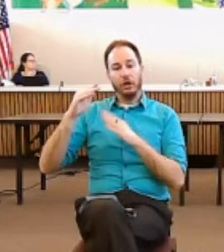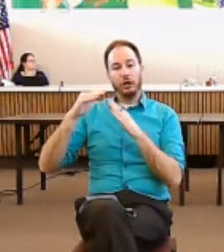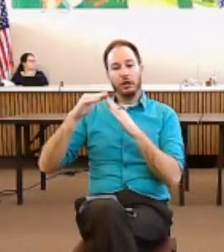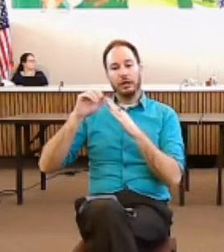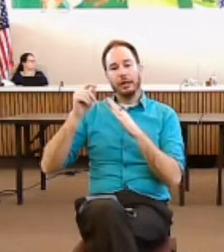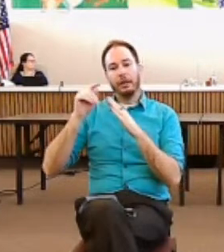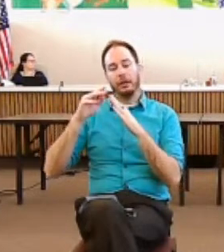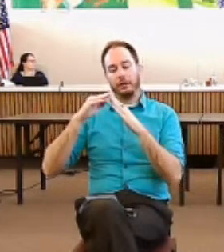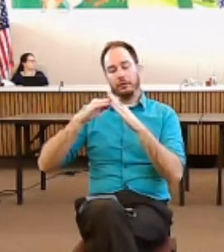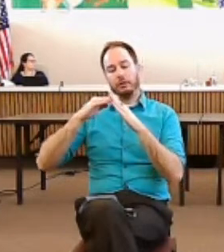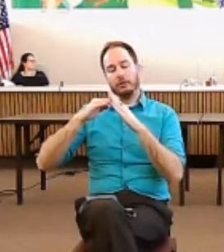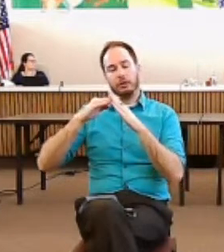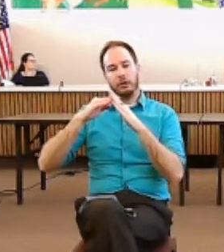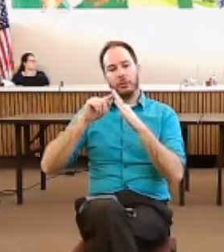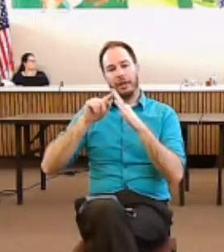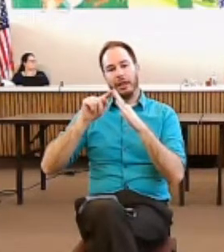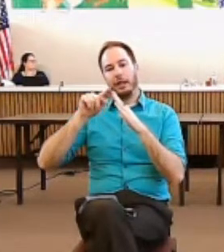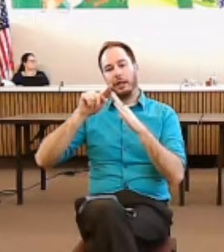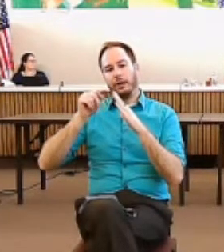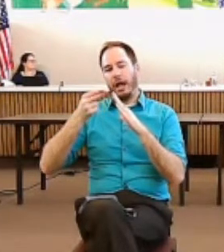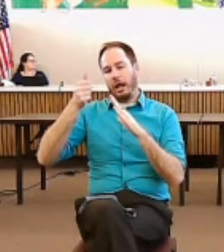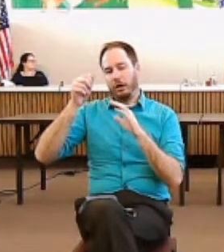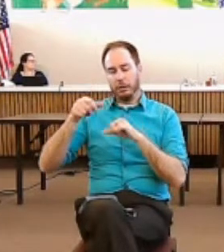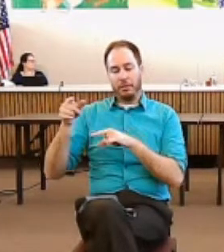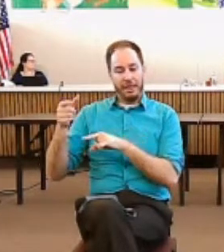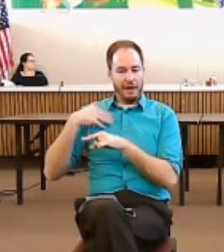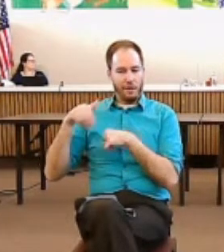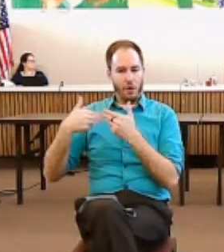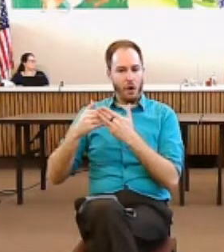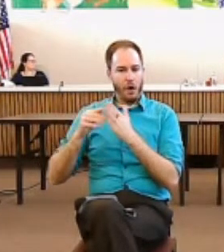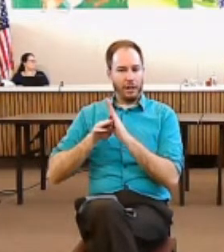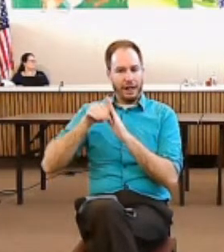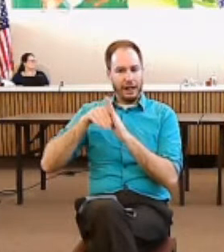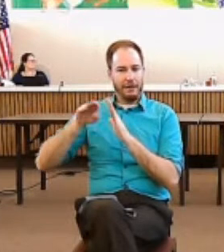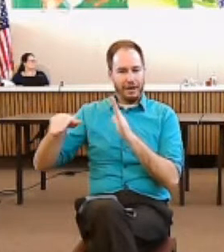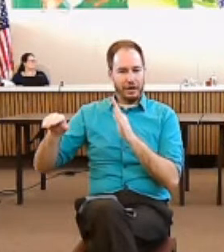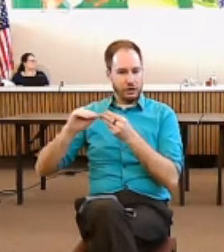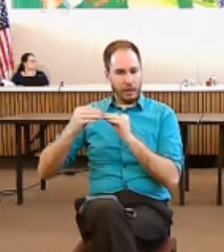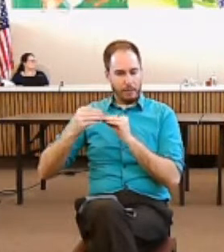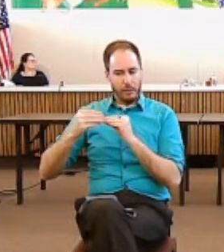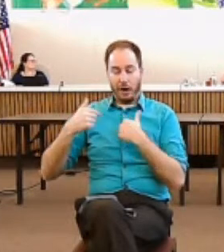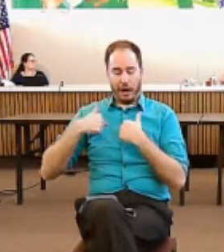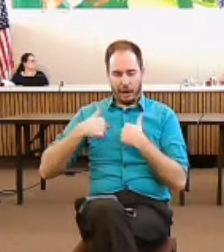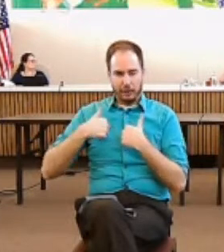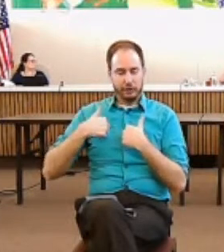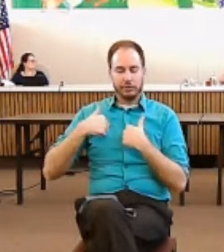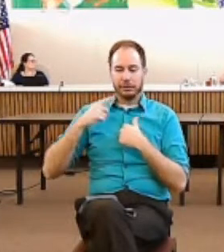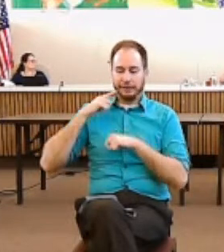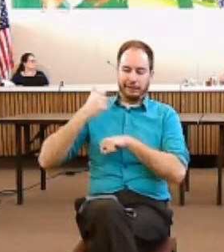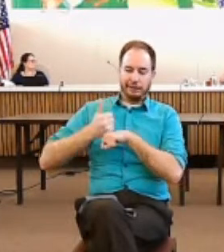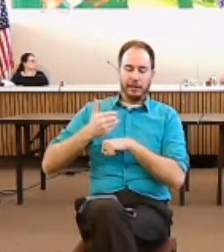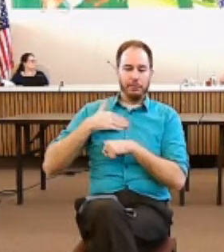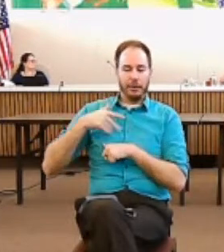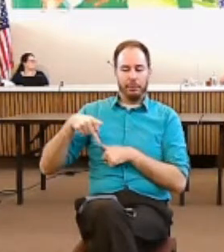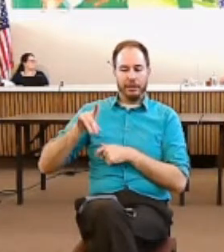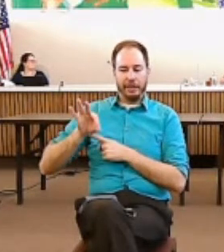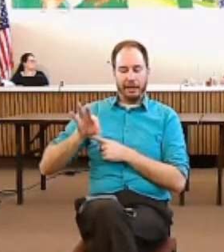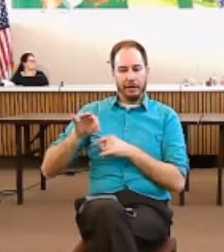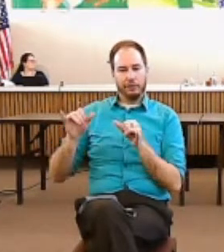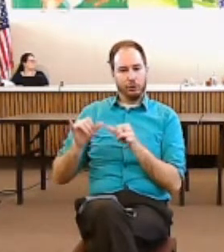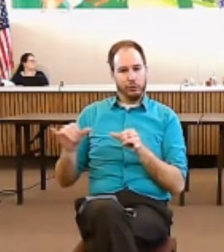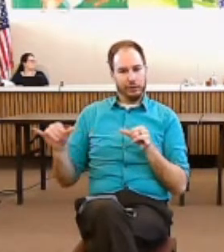above that, but they've got the elevations. They've got, so I essentially set my PDF to